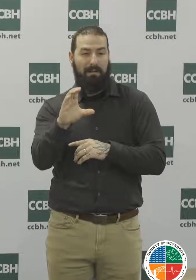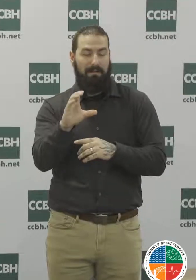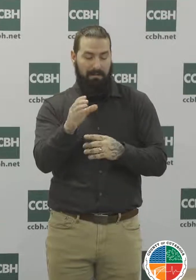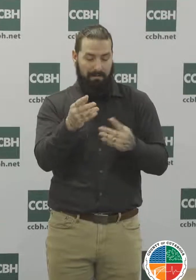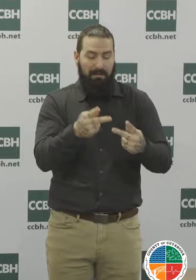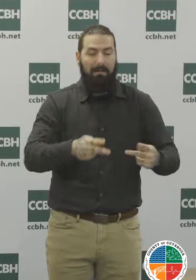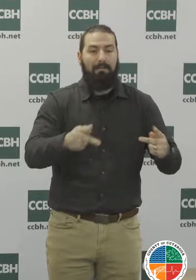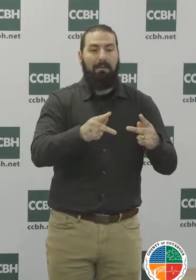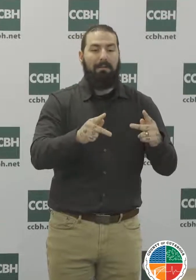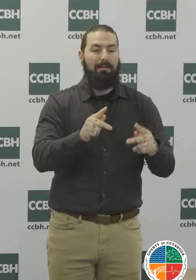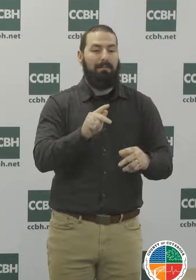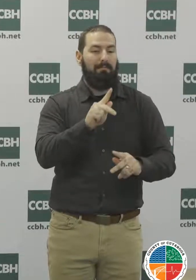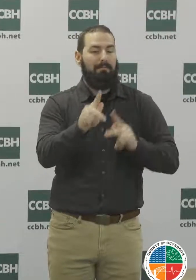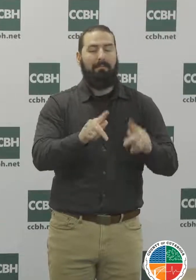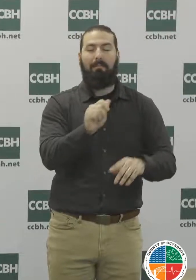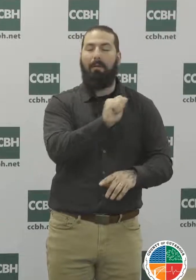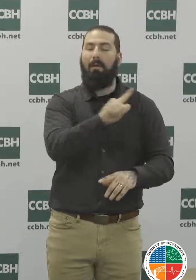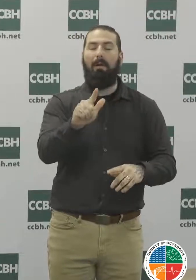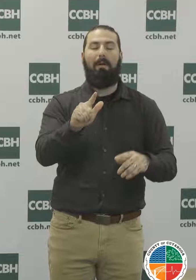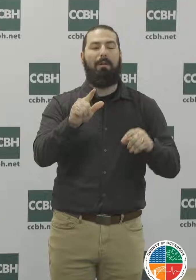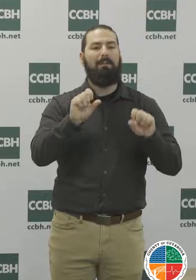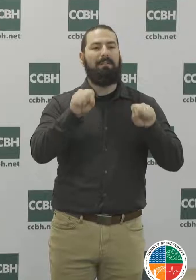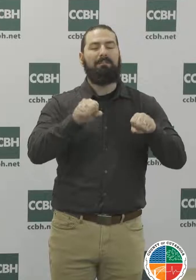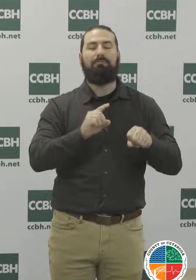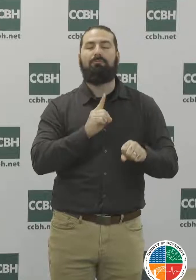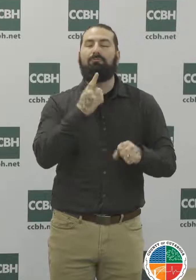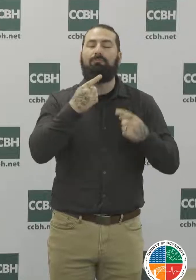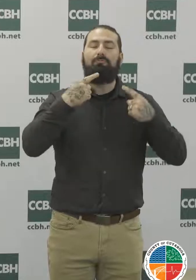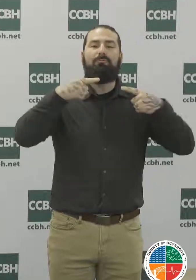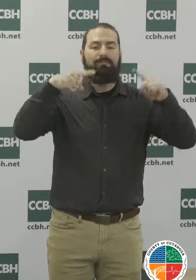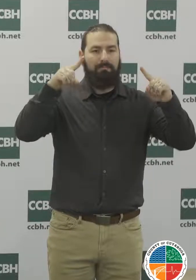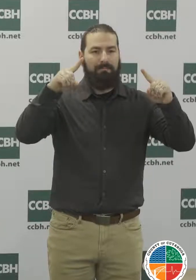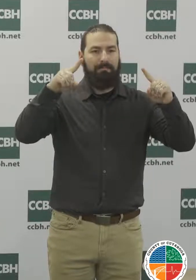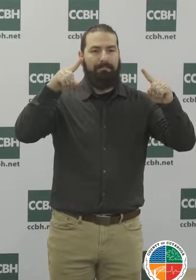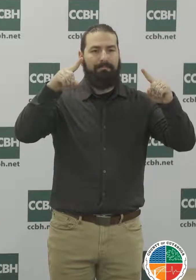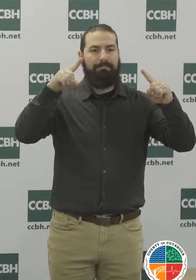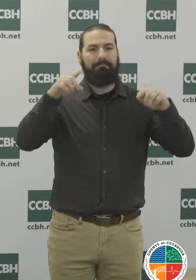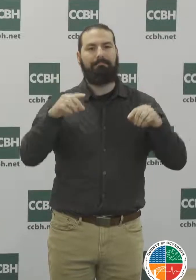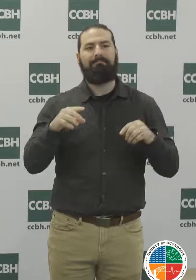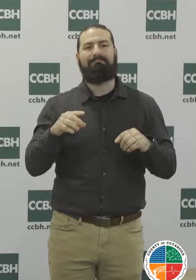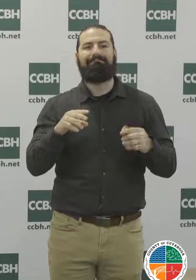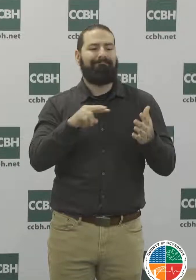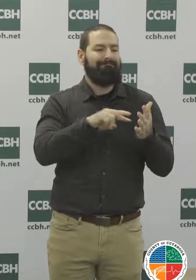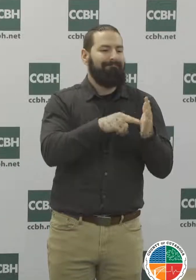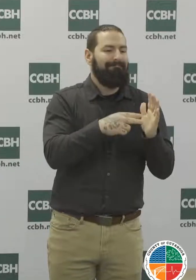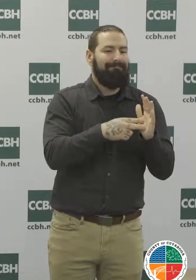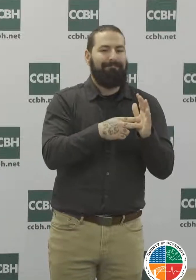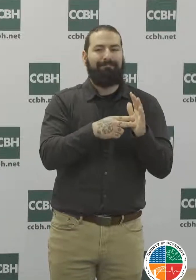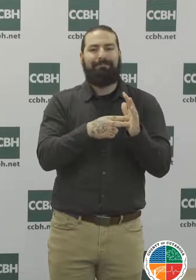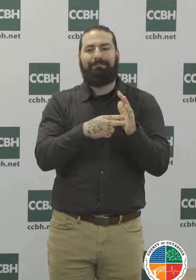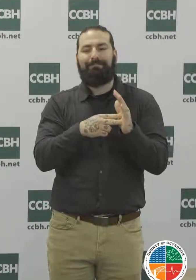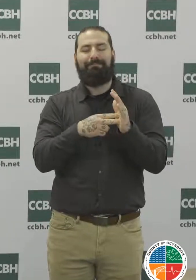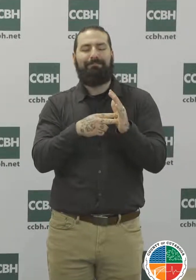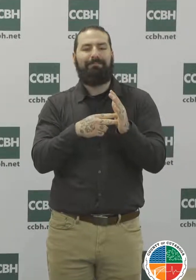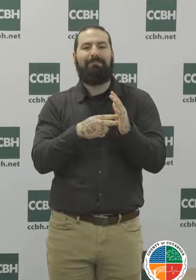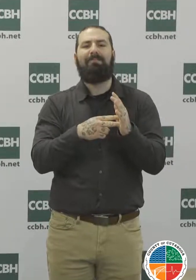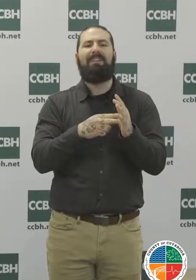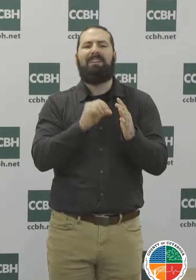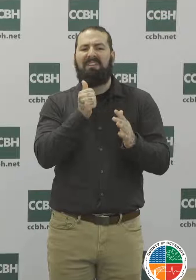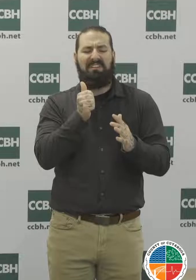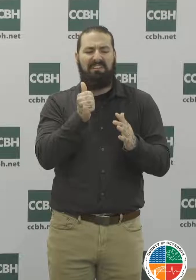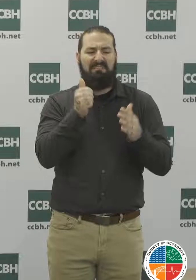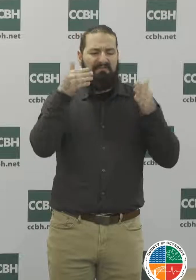opportunity to reach their full potential. This is not a matter of right or left along the political